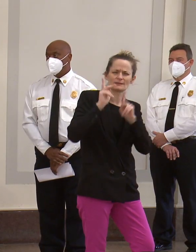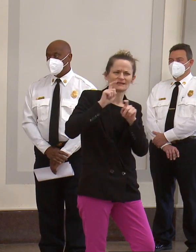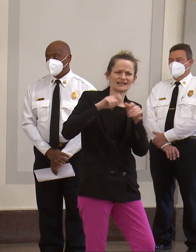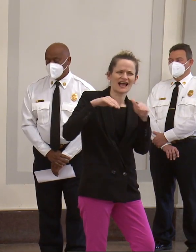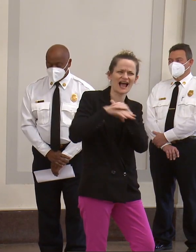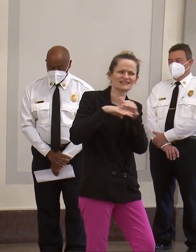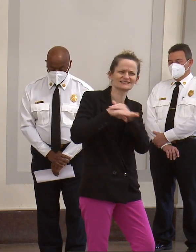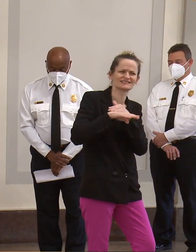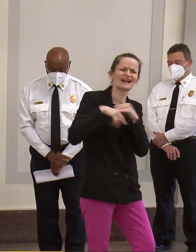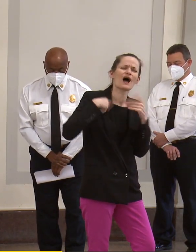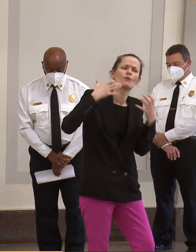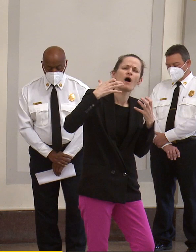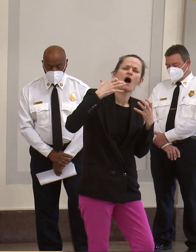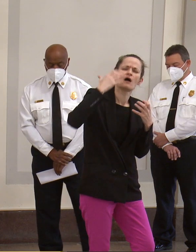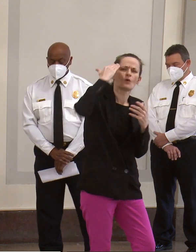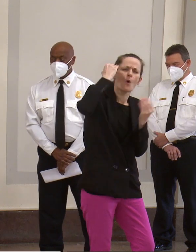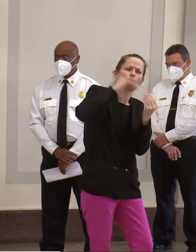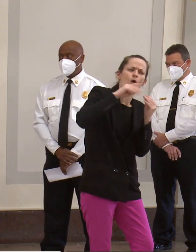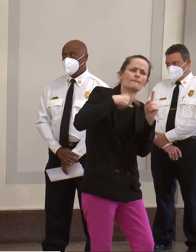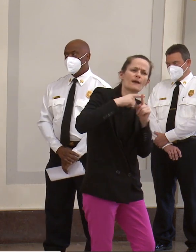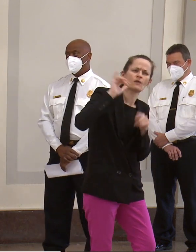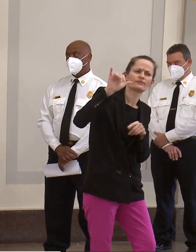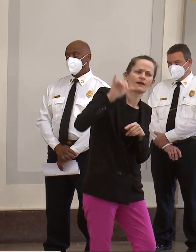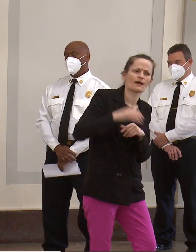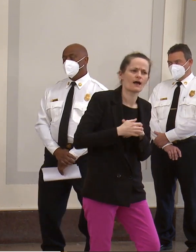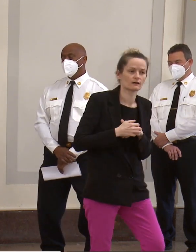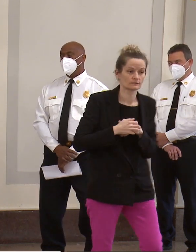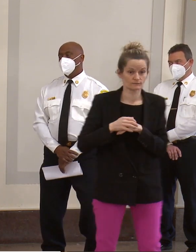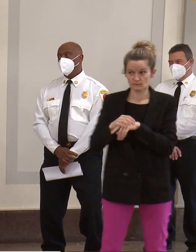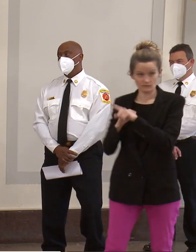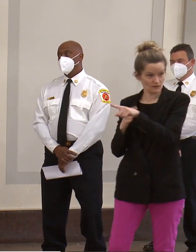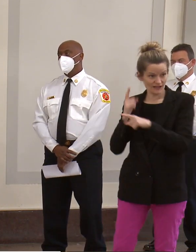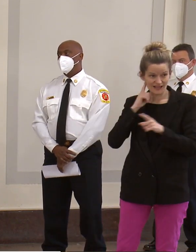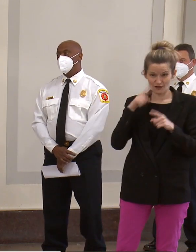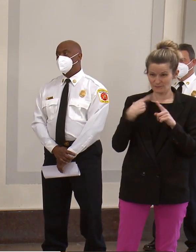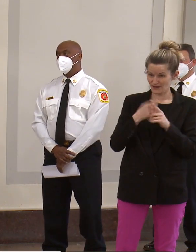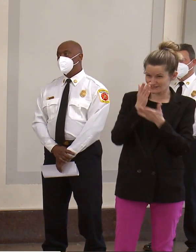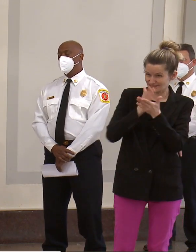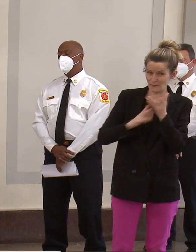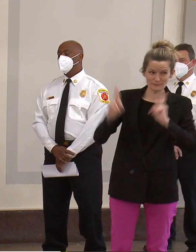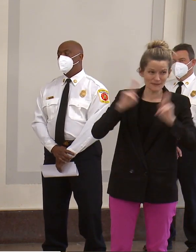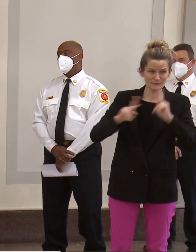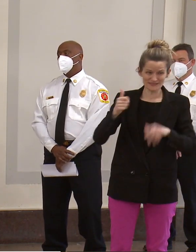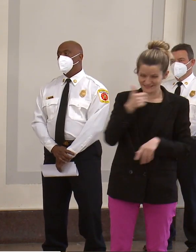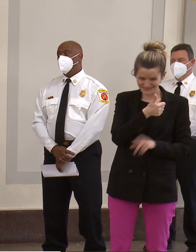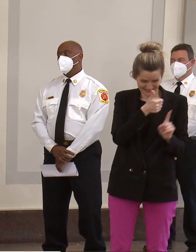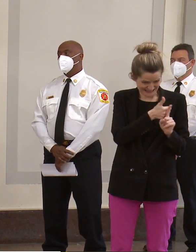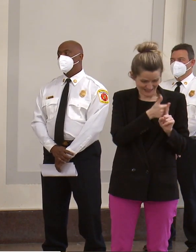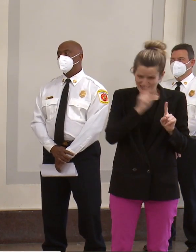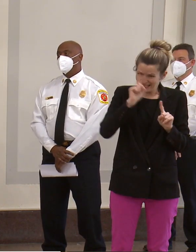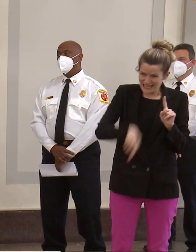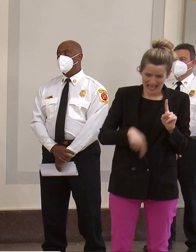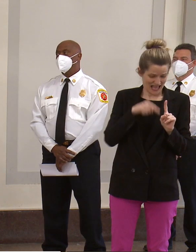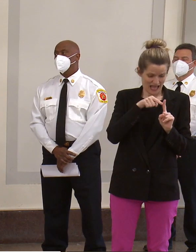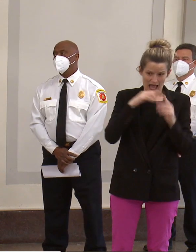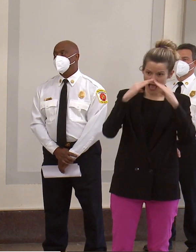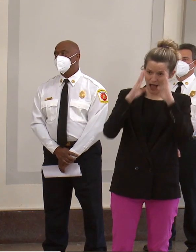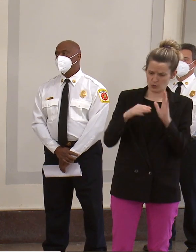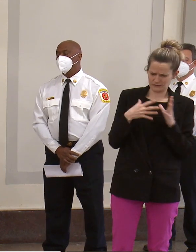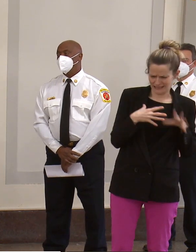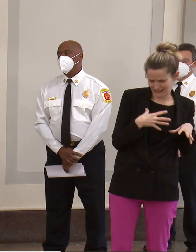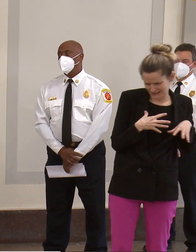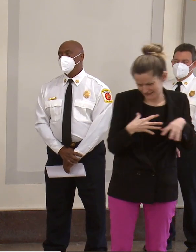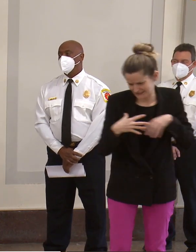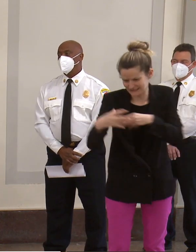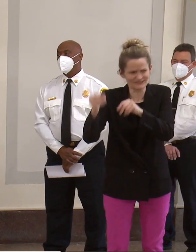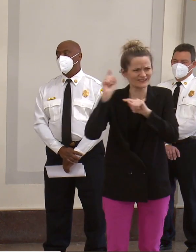I think that when you think about folks who can't physically leave their homes, right? Residents in Baltimore who are homebound,